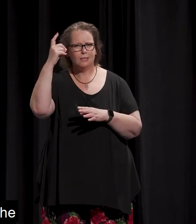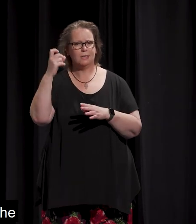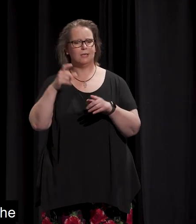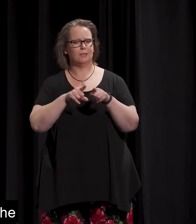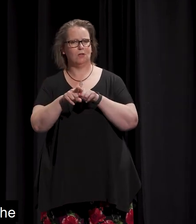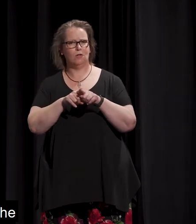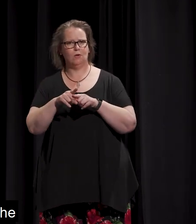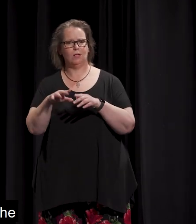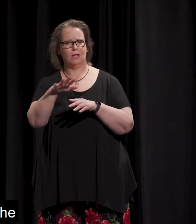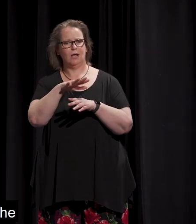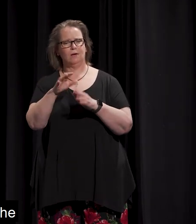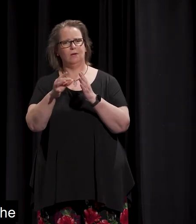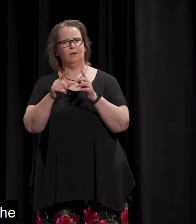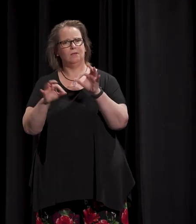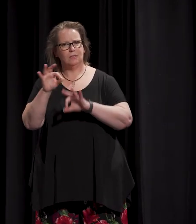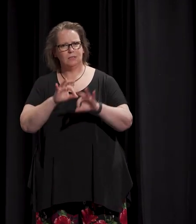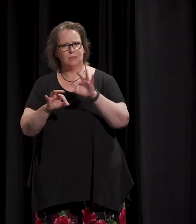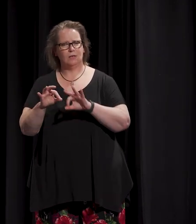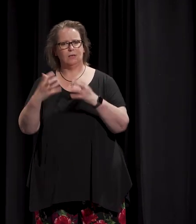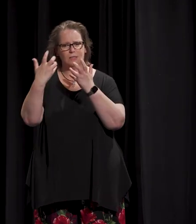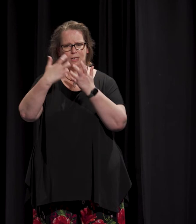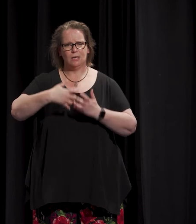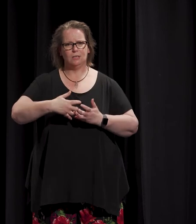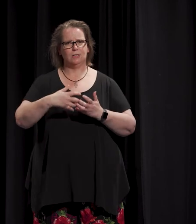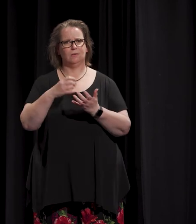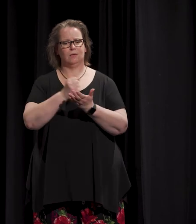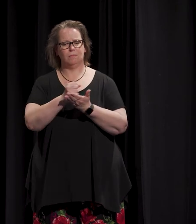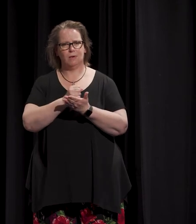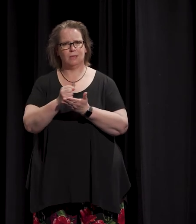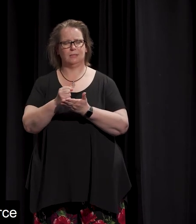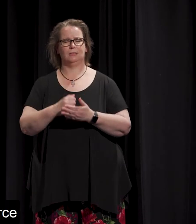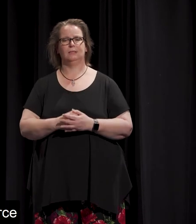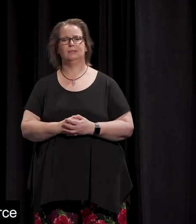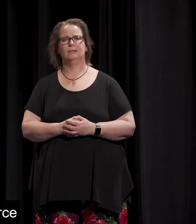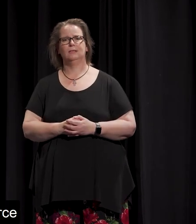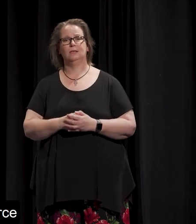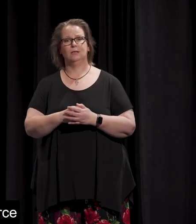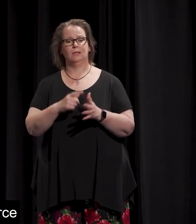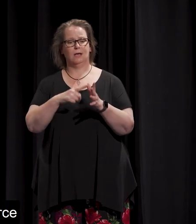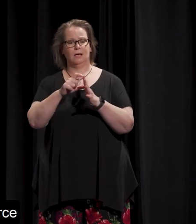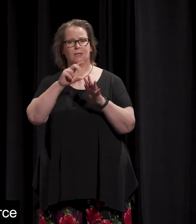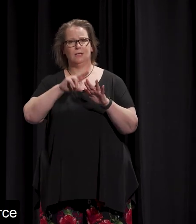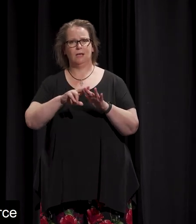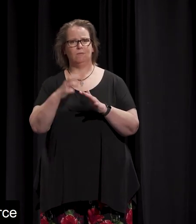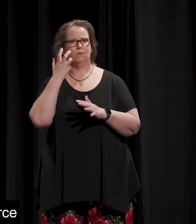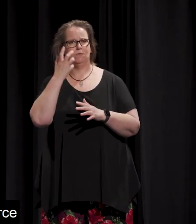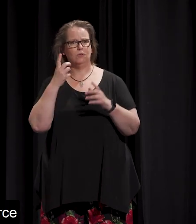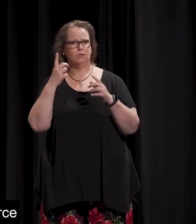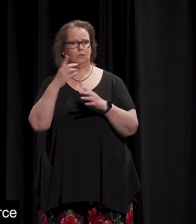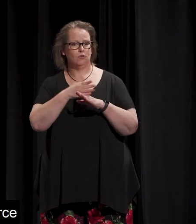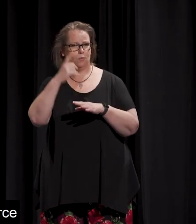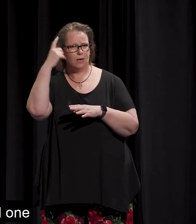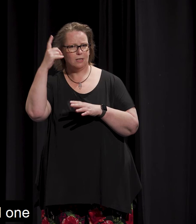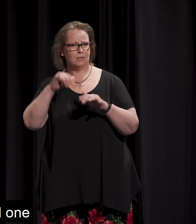in the fields of science, technology, engineering and maths. The Australian Defence Force Future Innovators